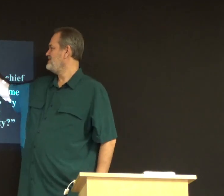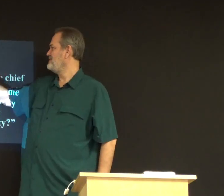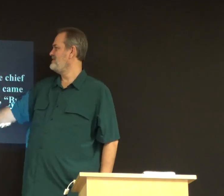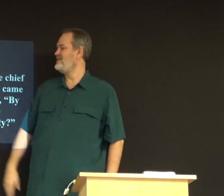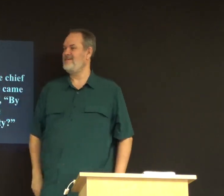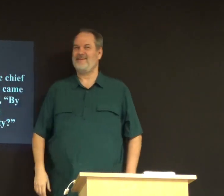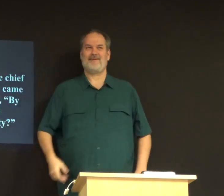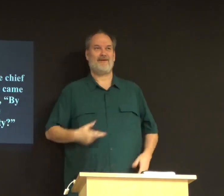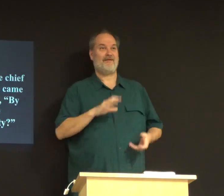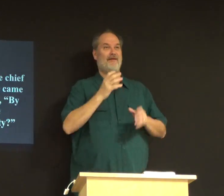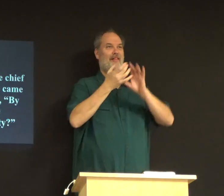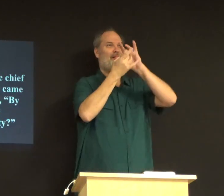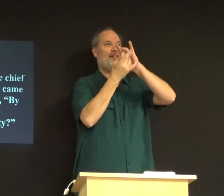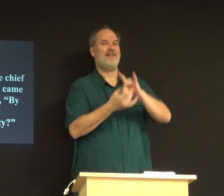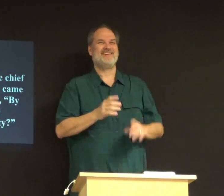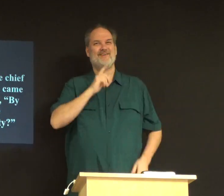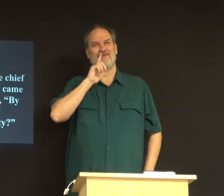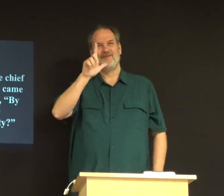project was the ignorant of some.